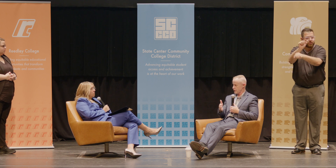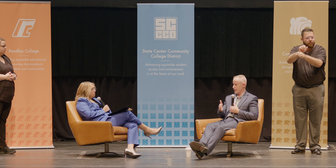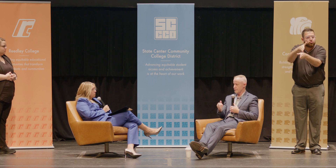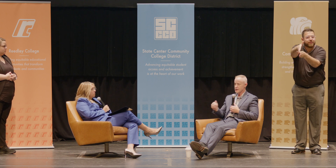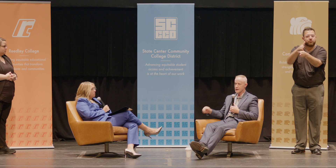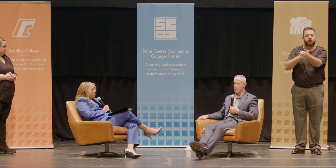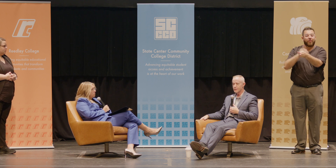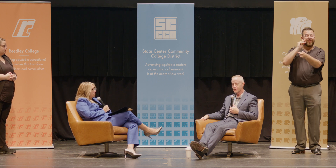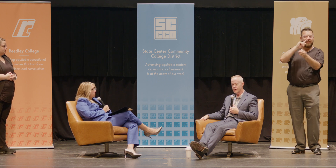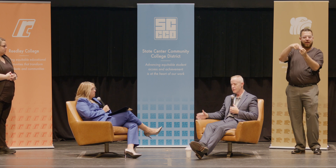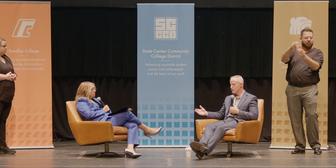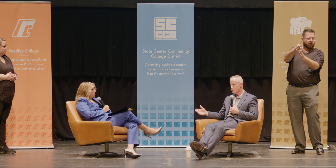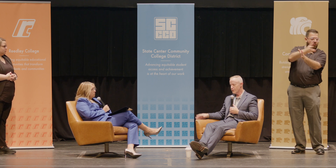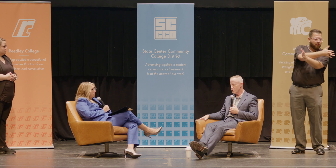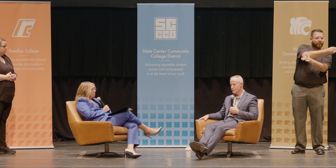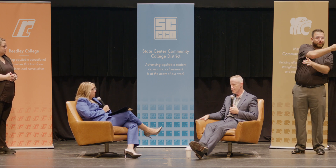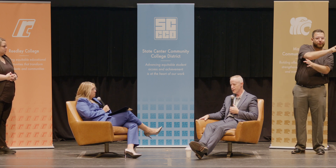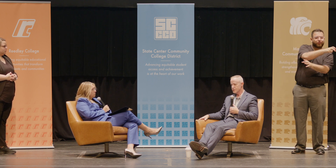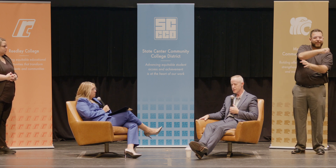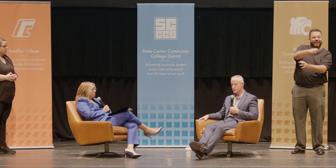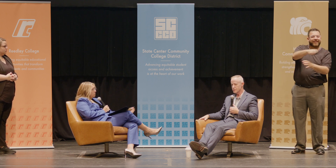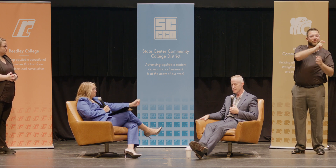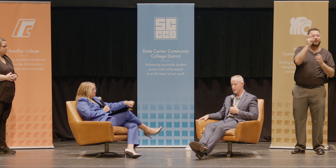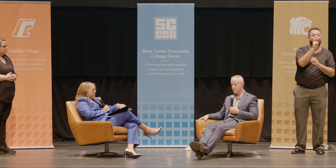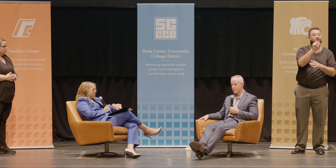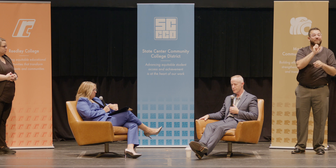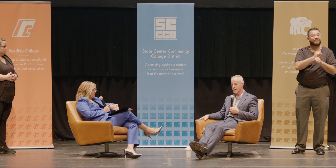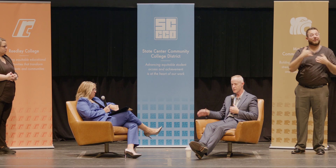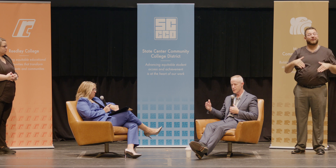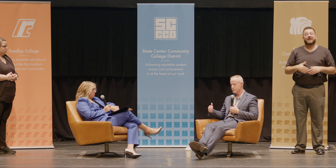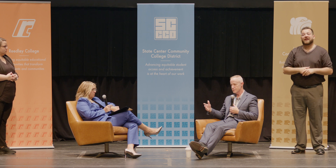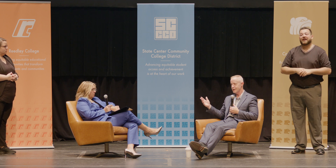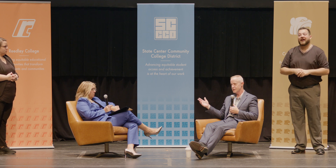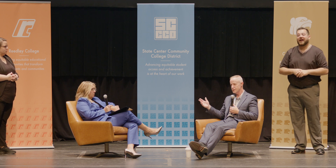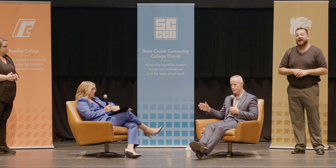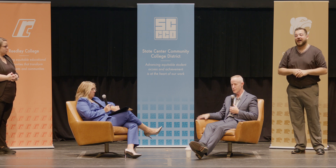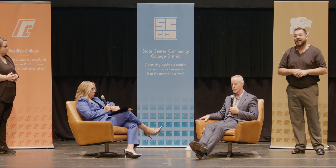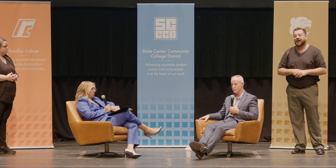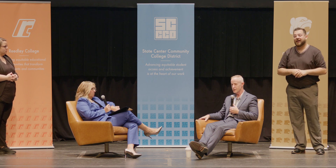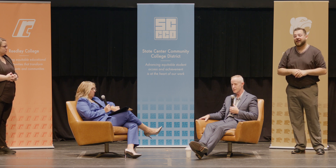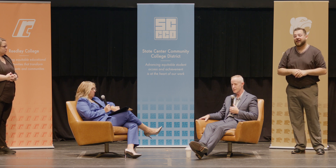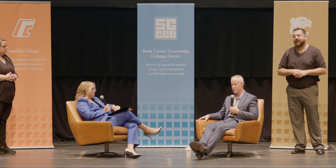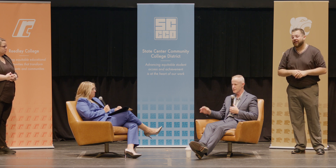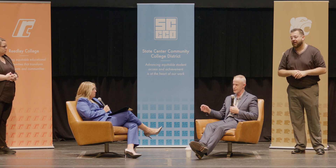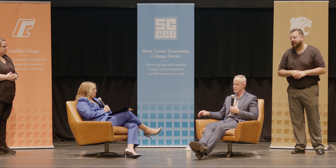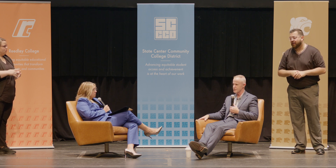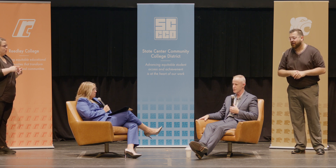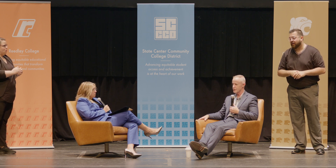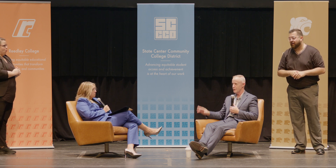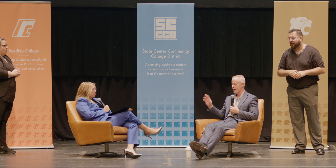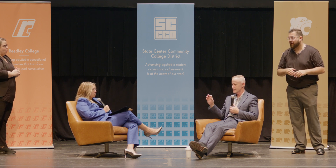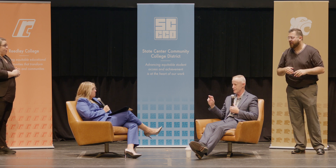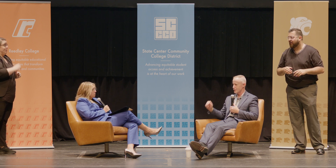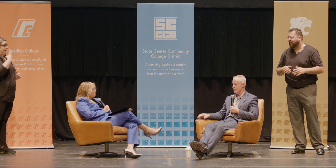with that job? We've had the conversation with faculty, and I was an acting dean at one point because my dean left,